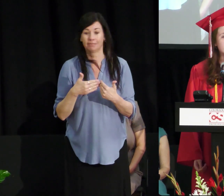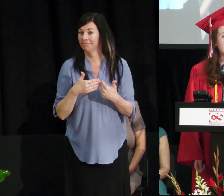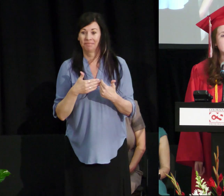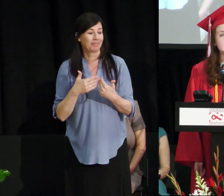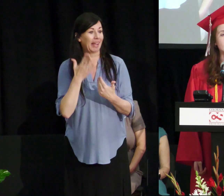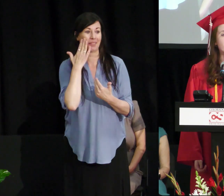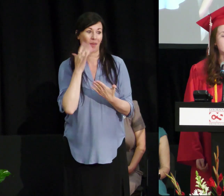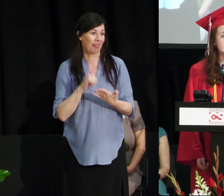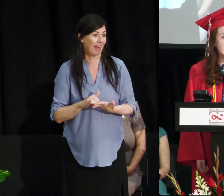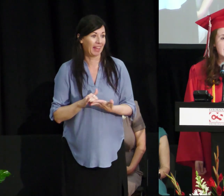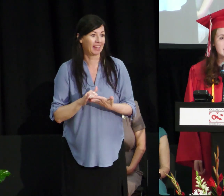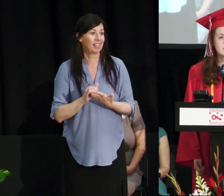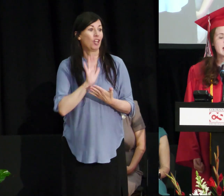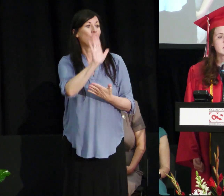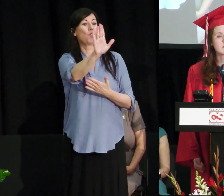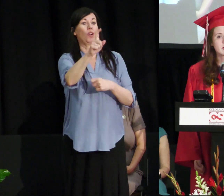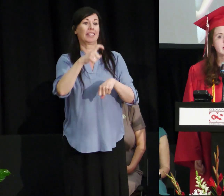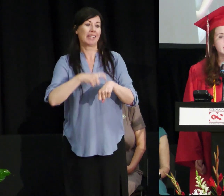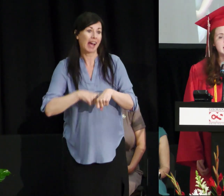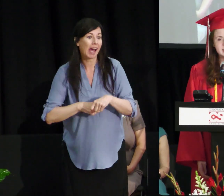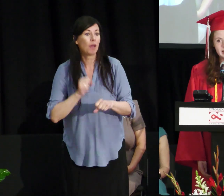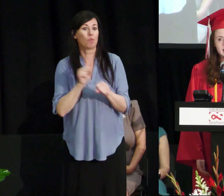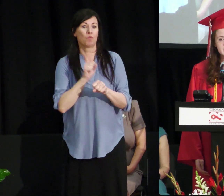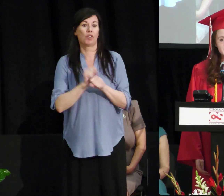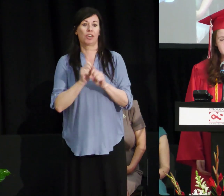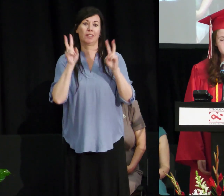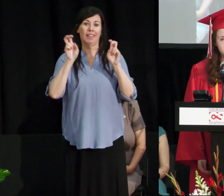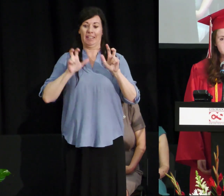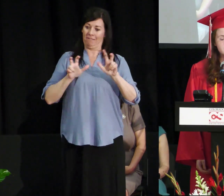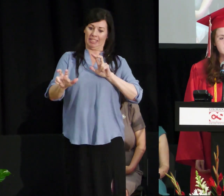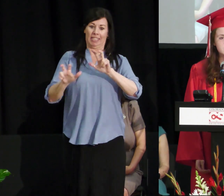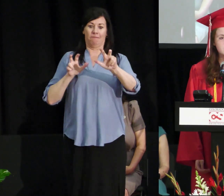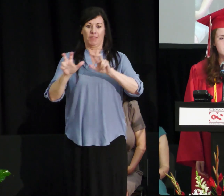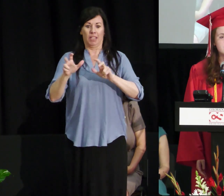You invest a lot of time and work into us.